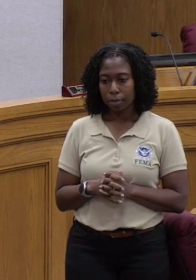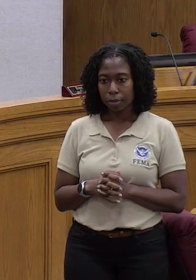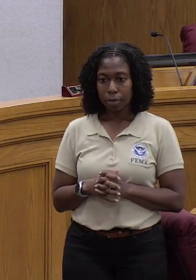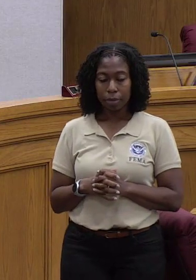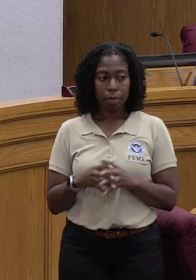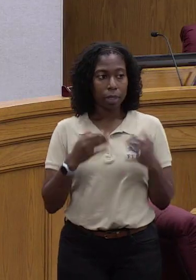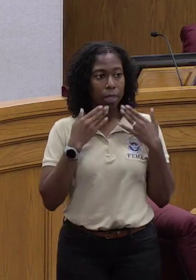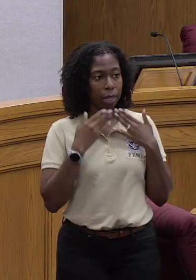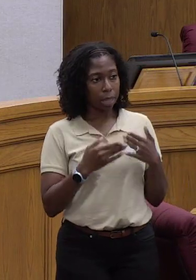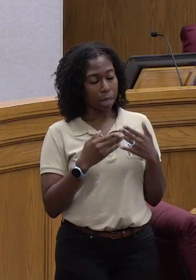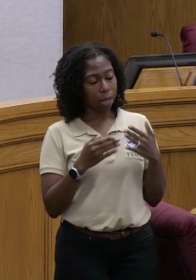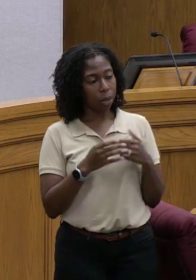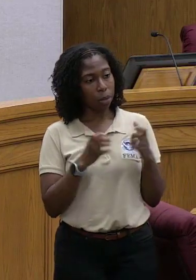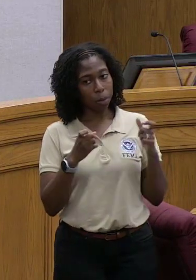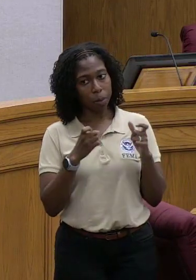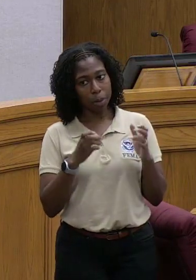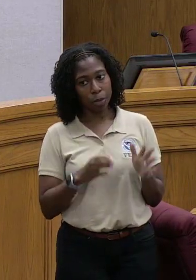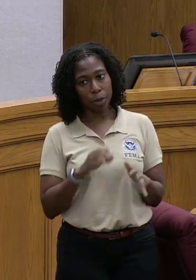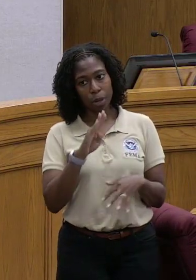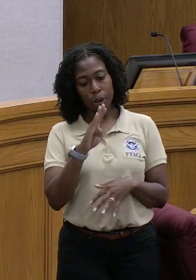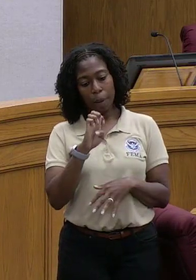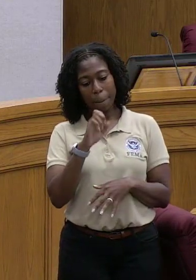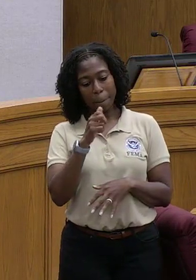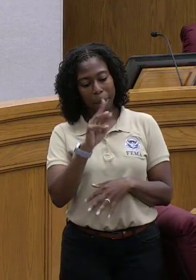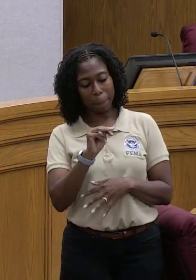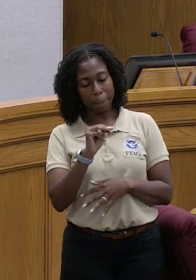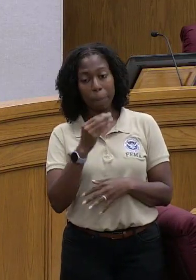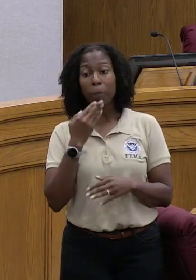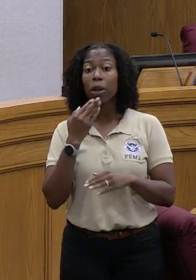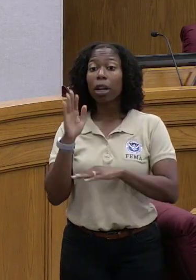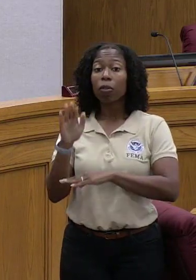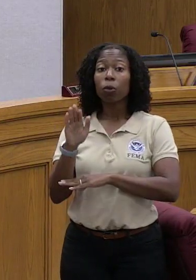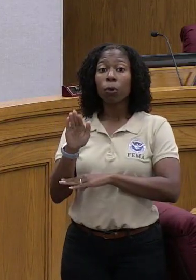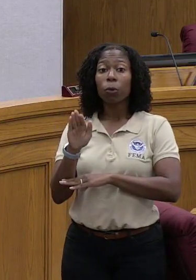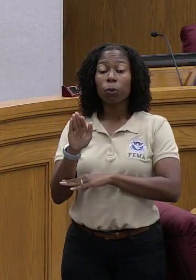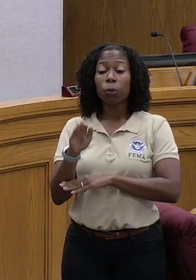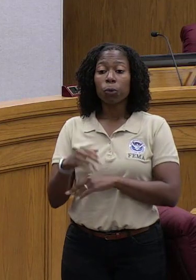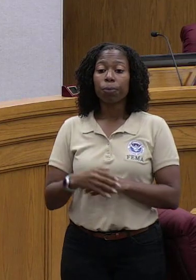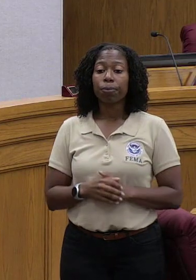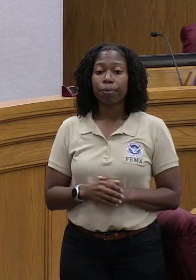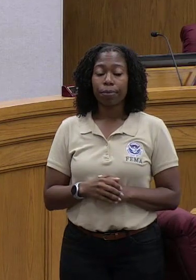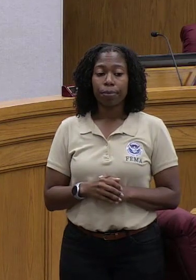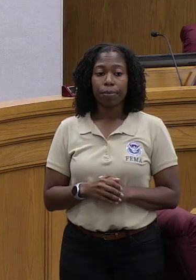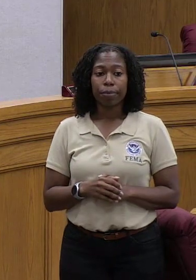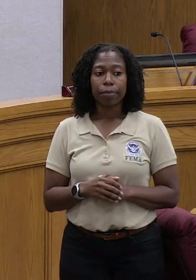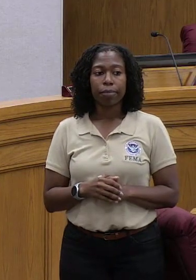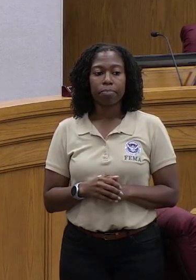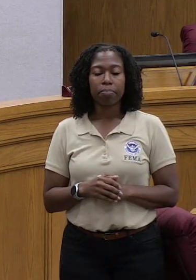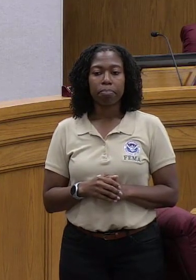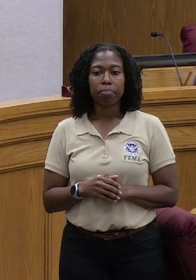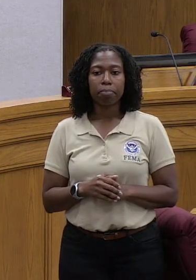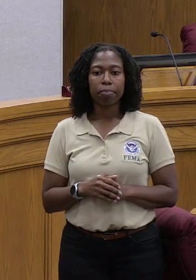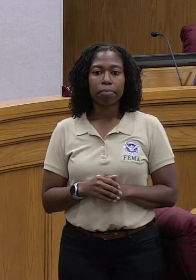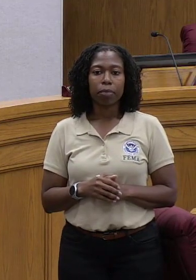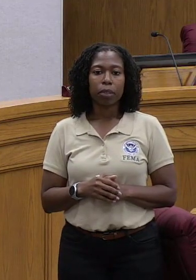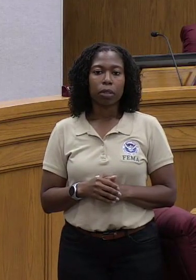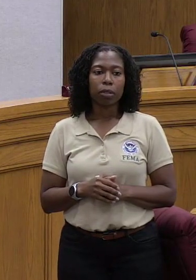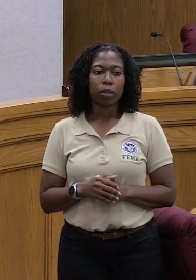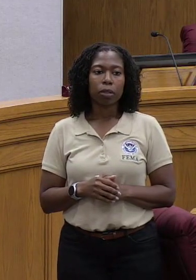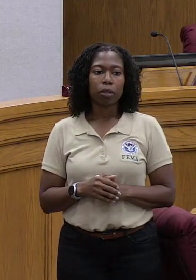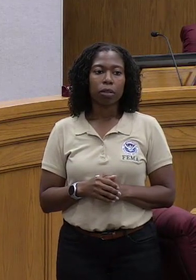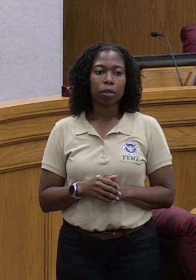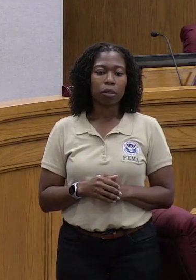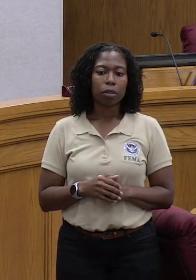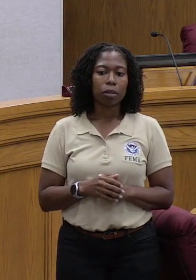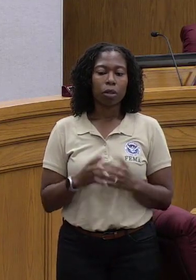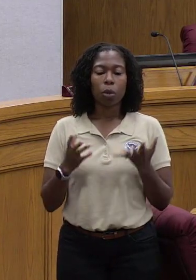Thank you, Administrator Beam. Good afternoon. I just want to begin by saying that,